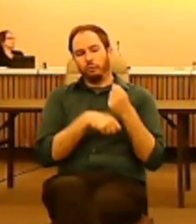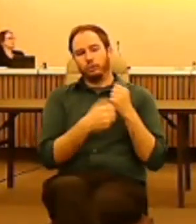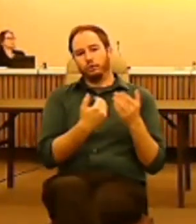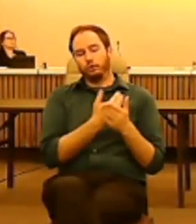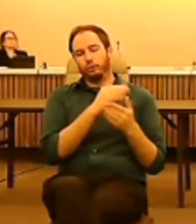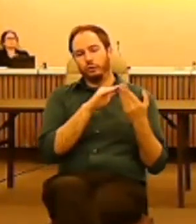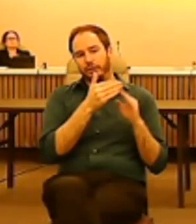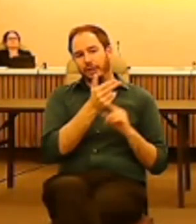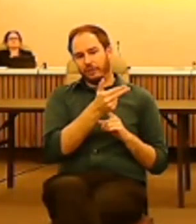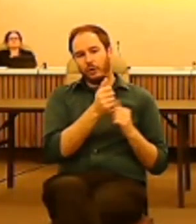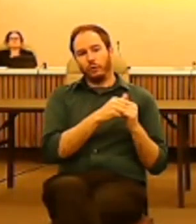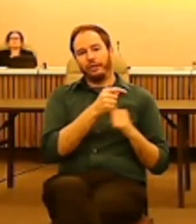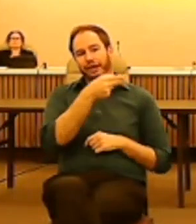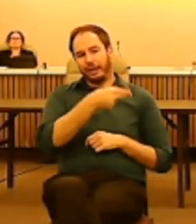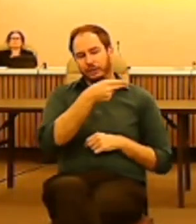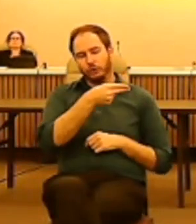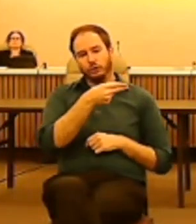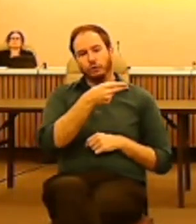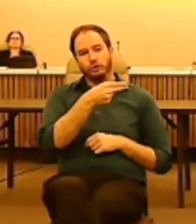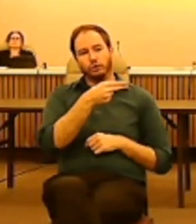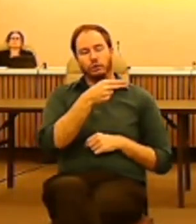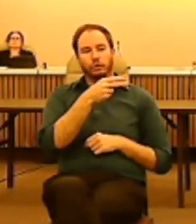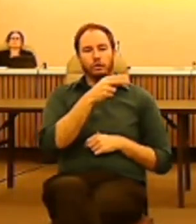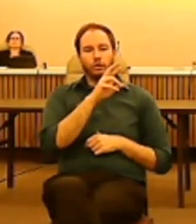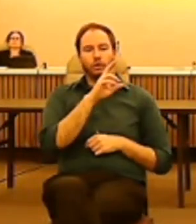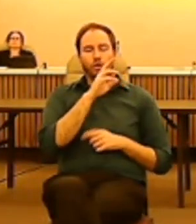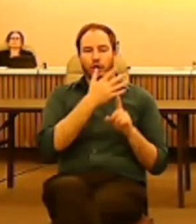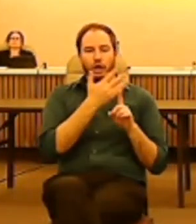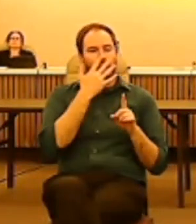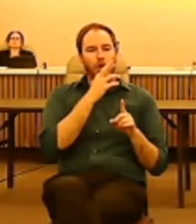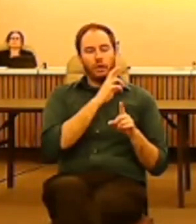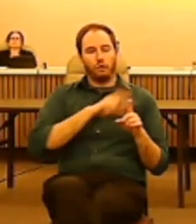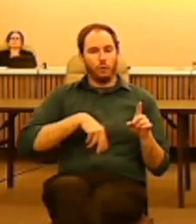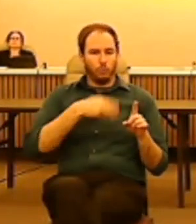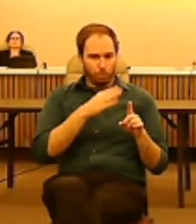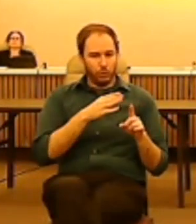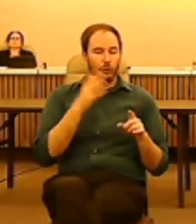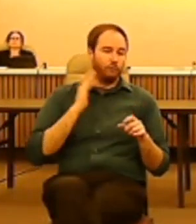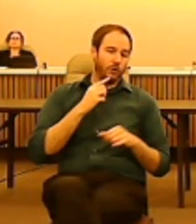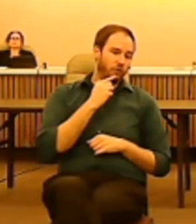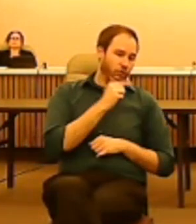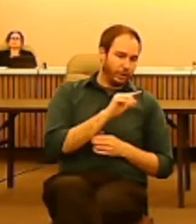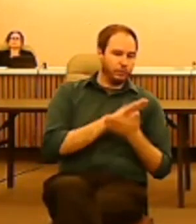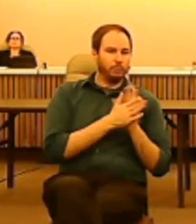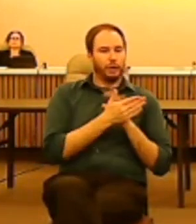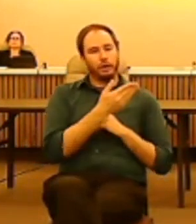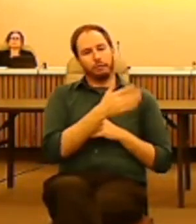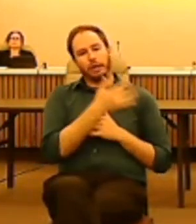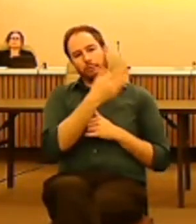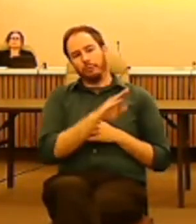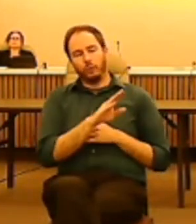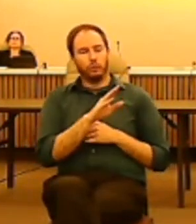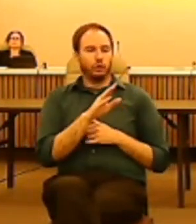have the H would be world blue, and the what used to be lime green would be baby blue,